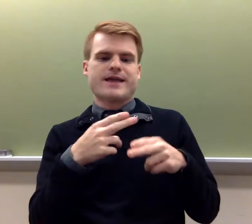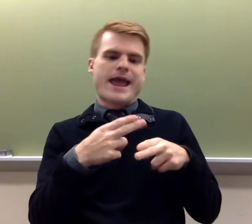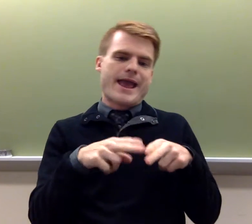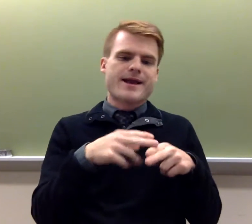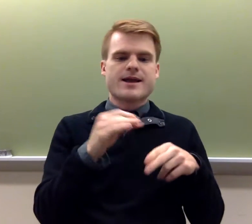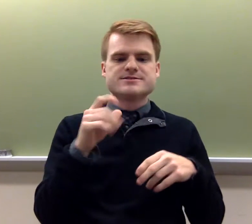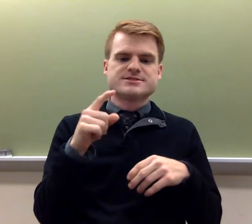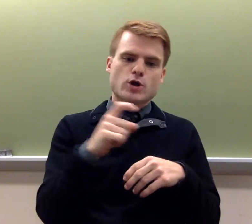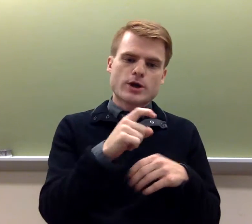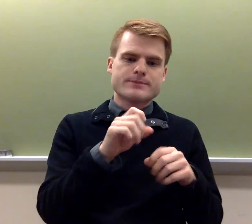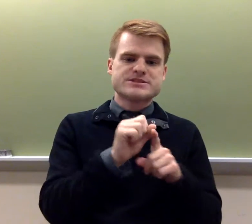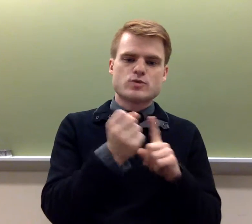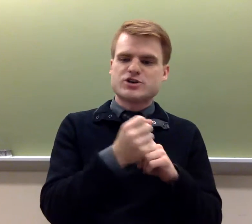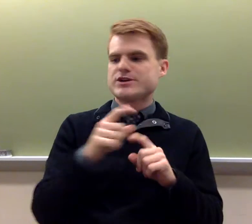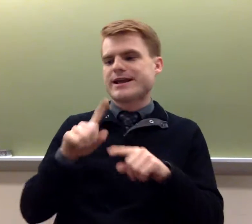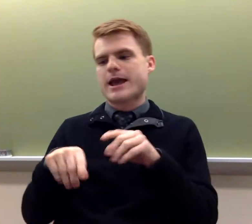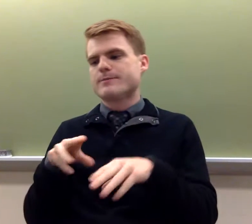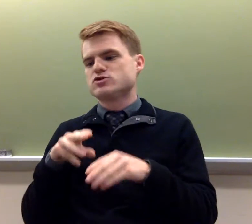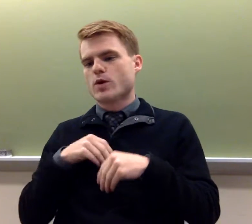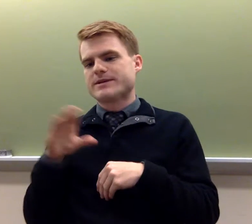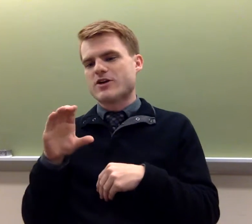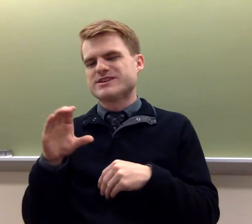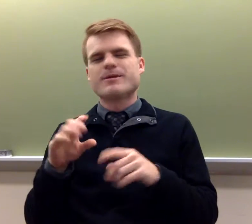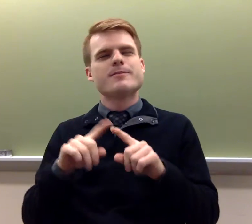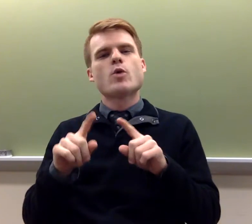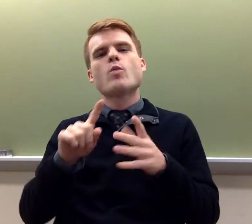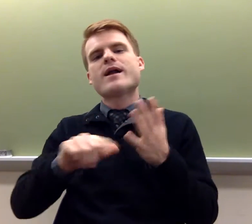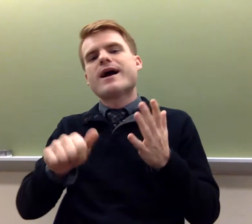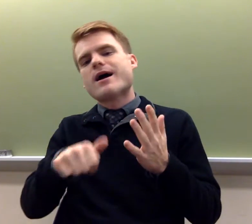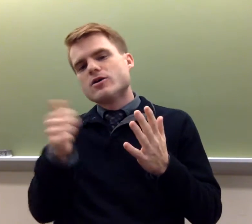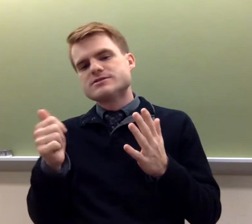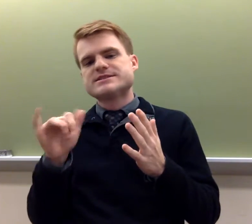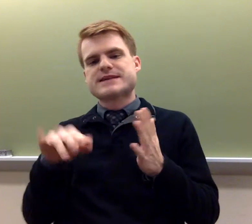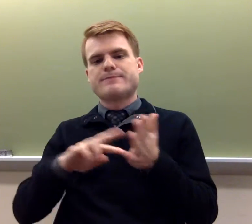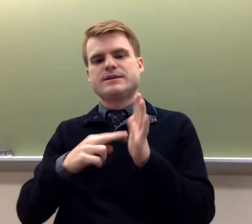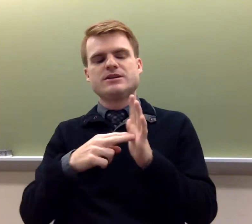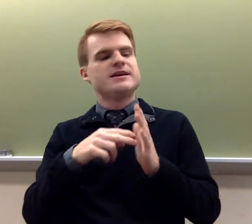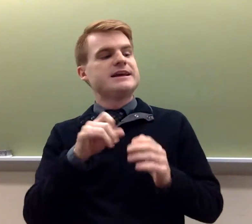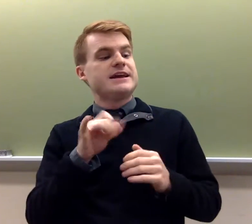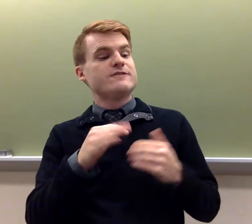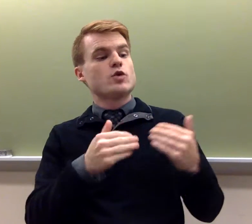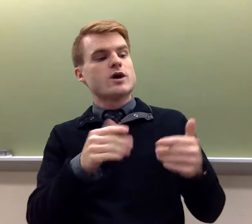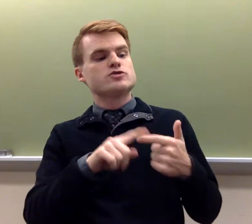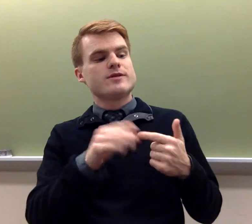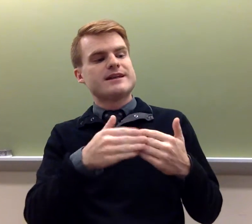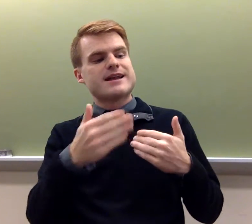absorb calcium. What else does it mean? We can go on to the next slide with the tube.